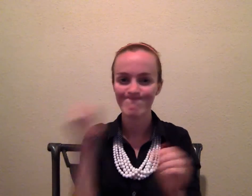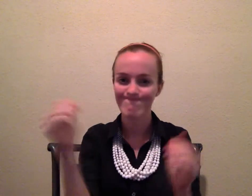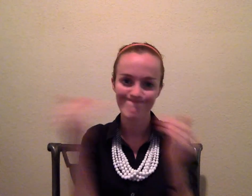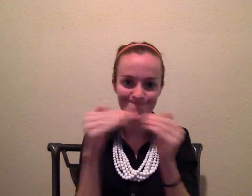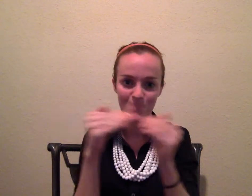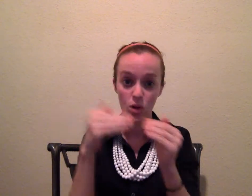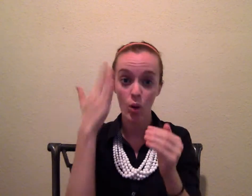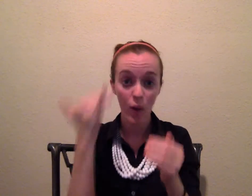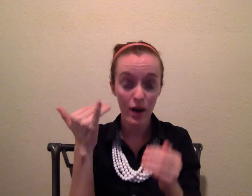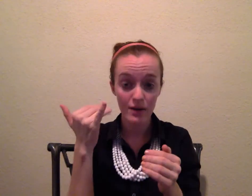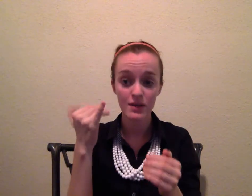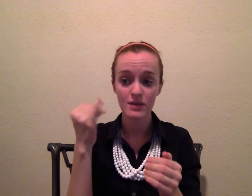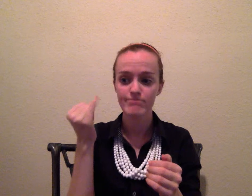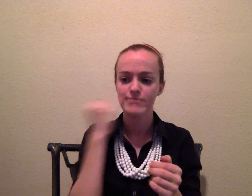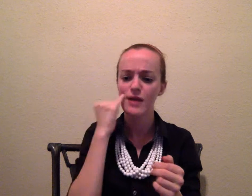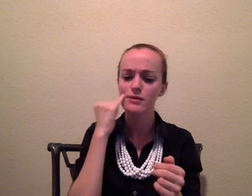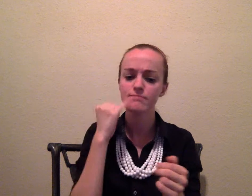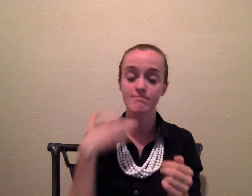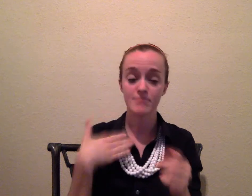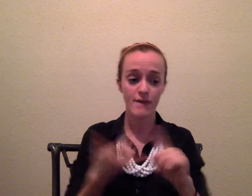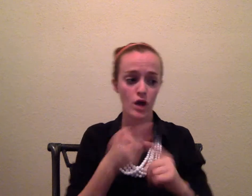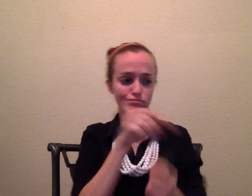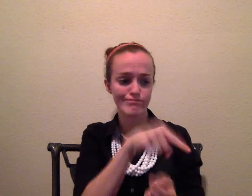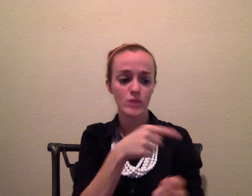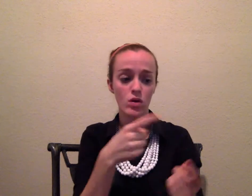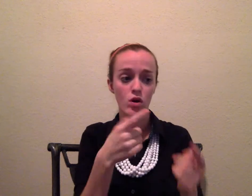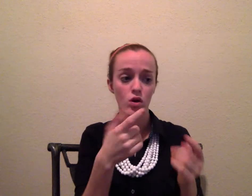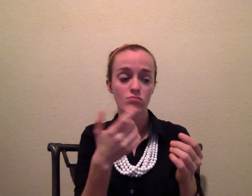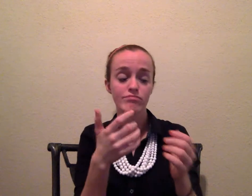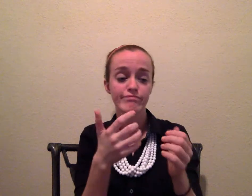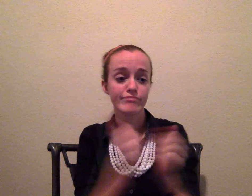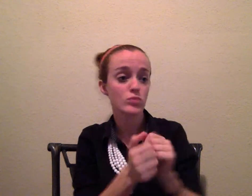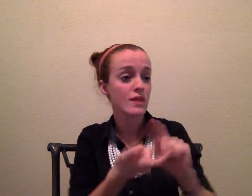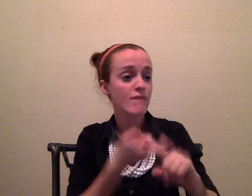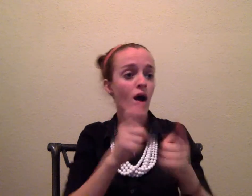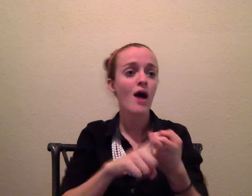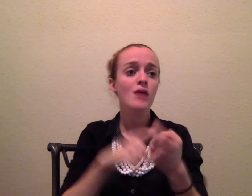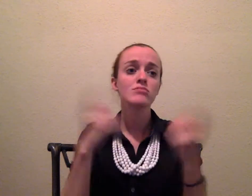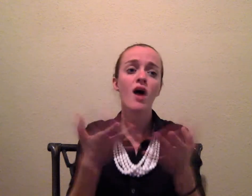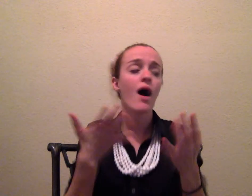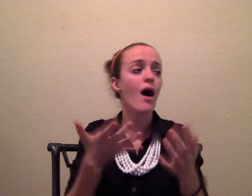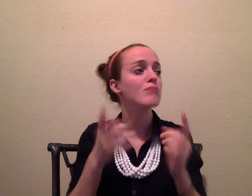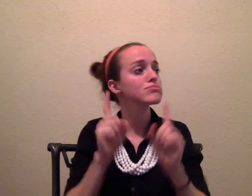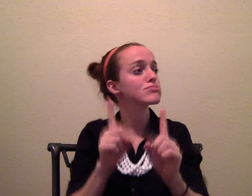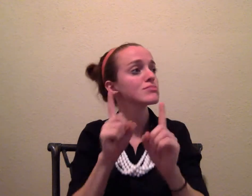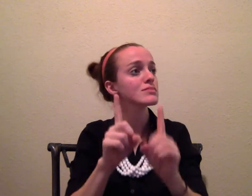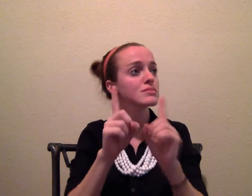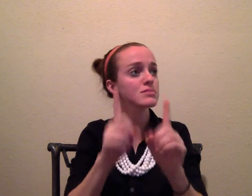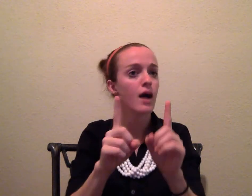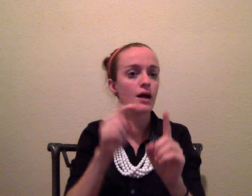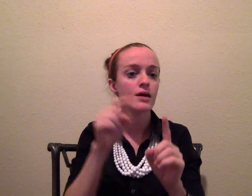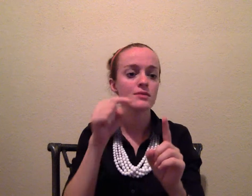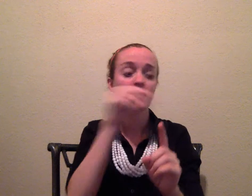that way, and he has to peel off from the group and go around to the accessible door and hopefully hook back up with them. So he calls that a social barrier, and I think that's a